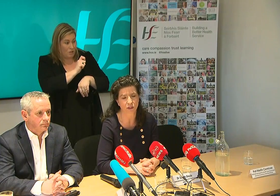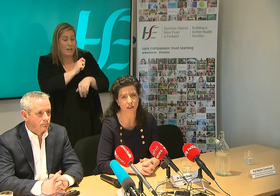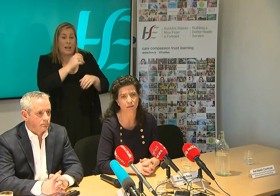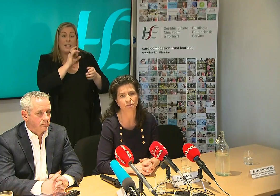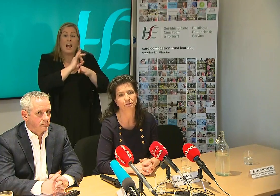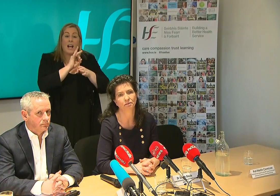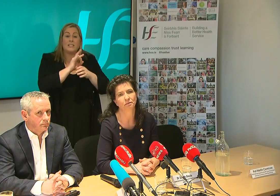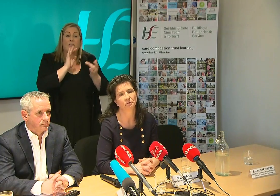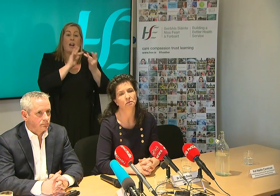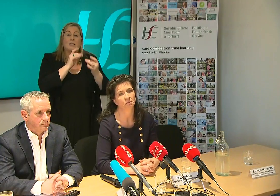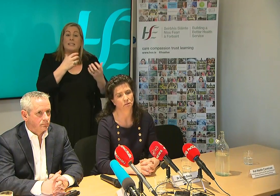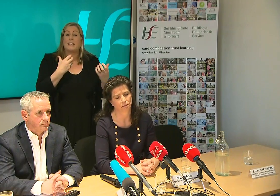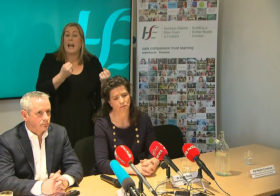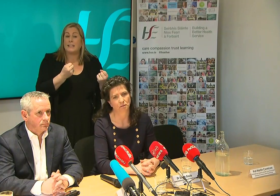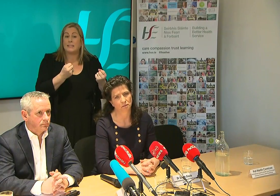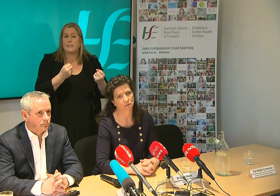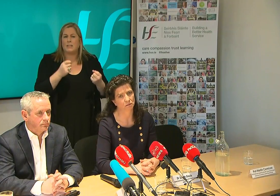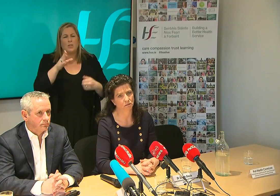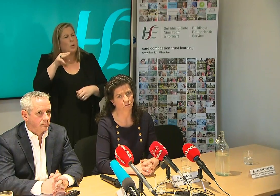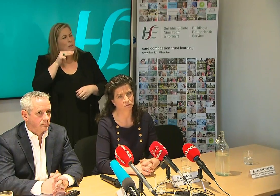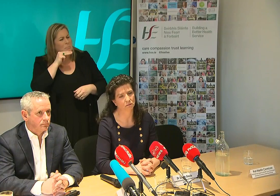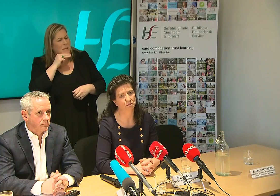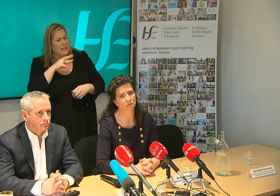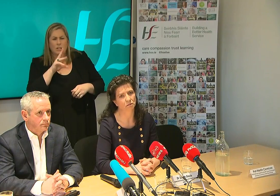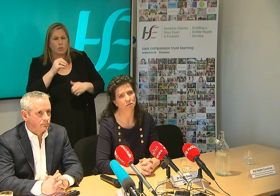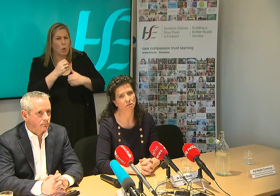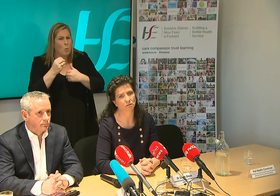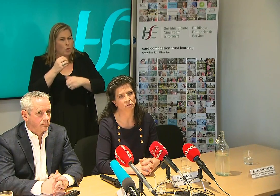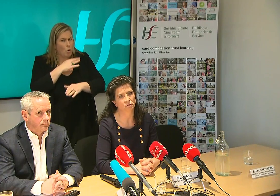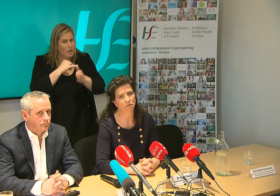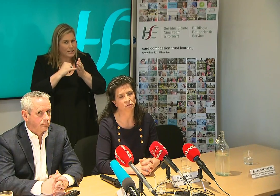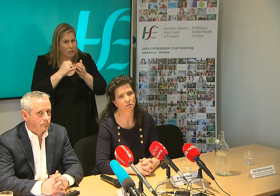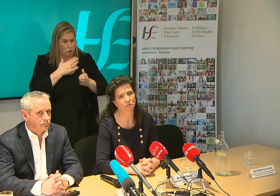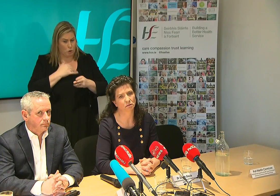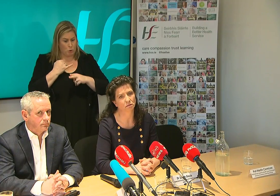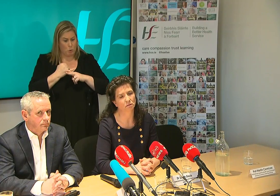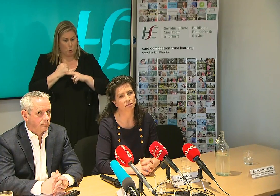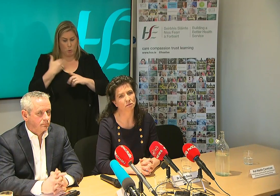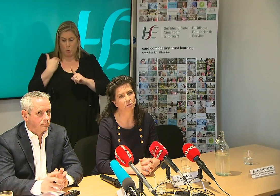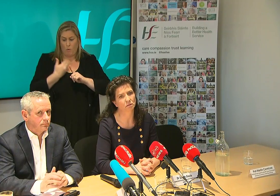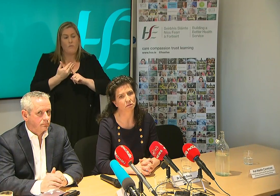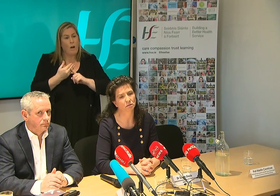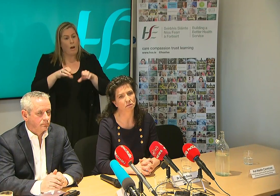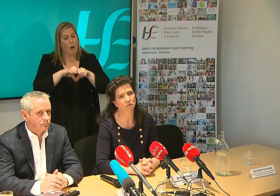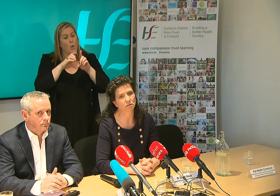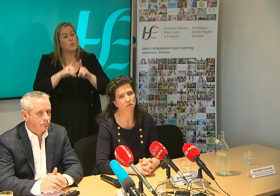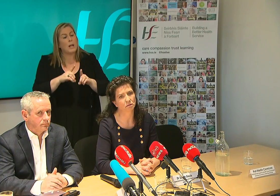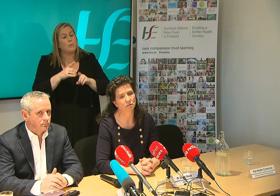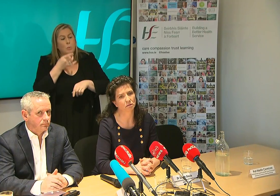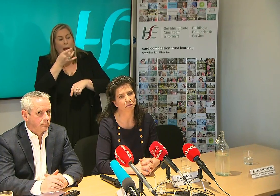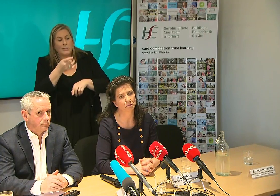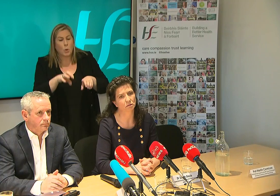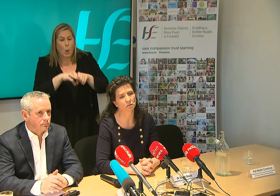that they have had. So does that mean that no other organisation or institution apart from schools, because we know some schools have been